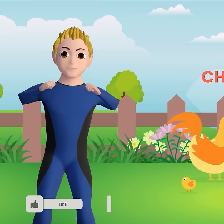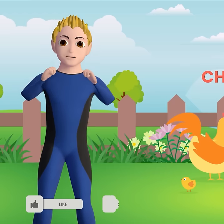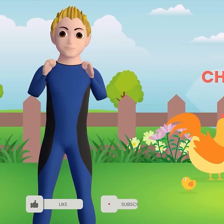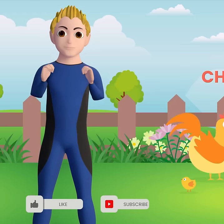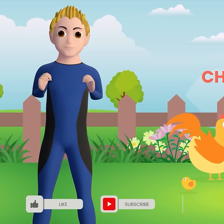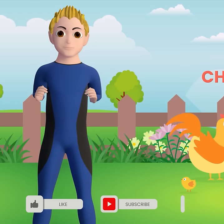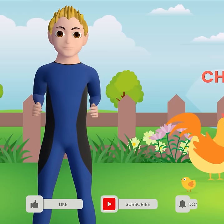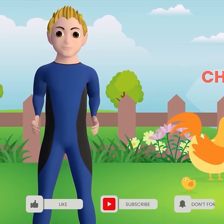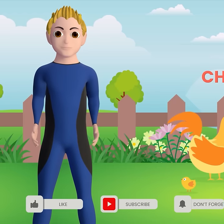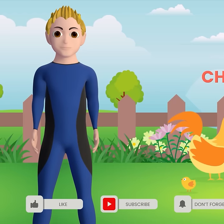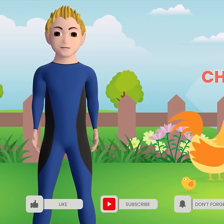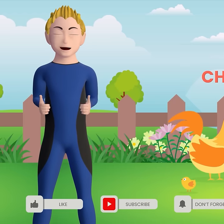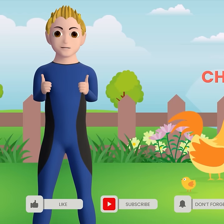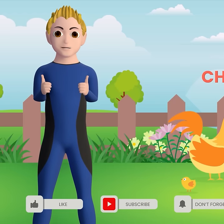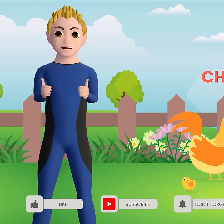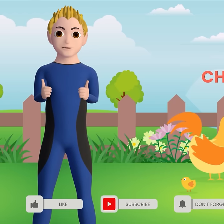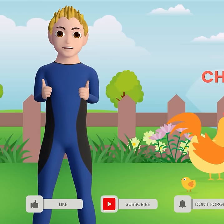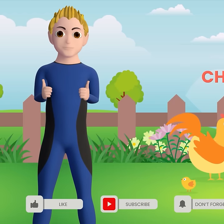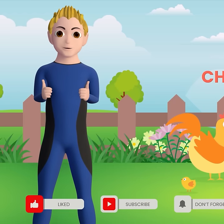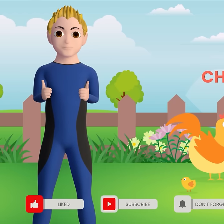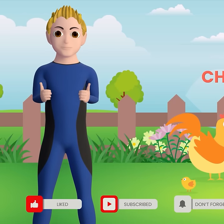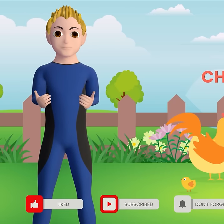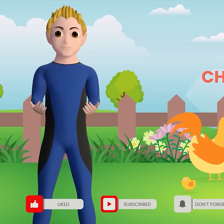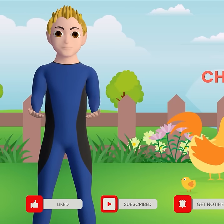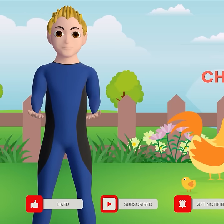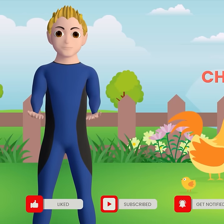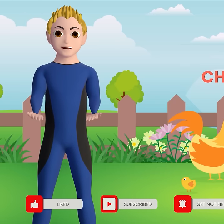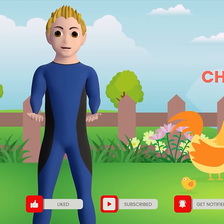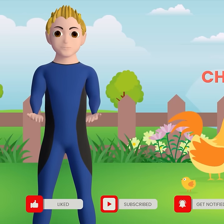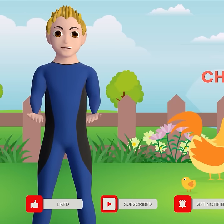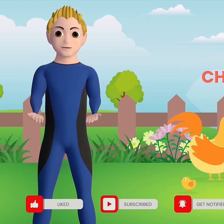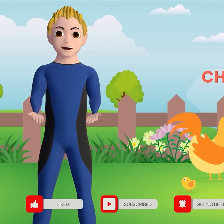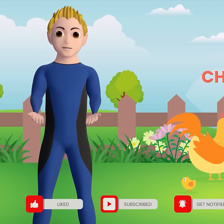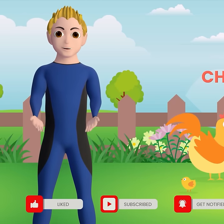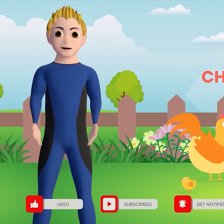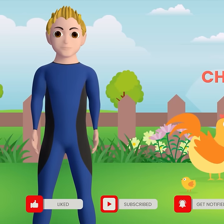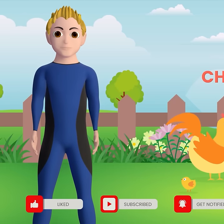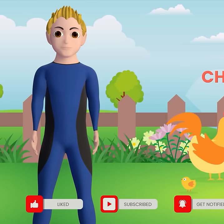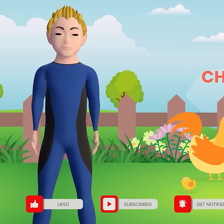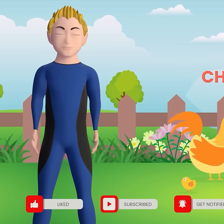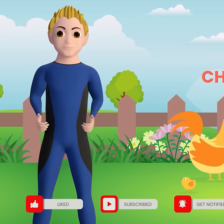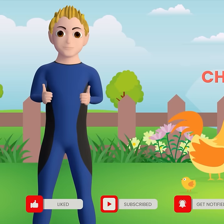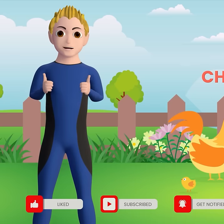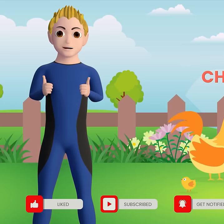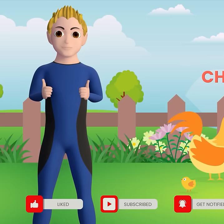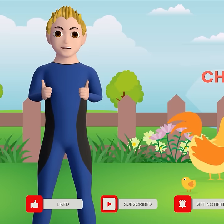Chicken. You're so smart. What does a chicken say? That's